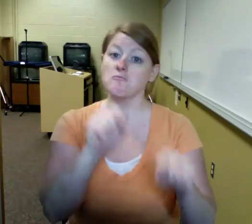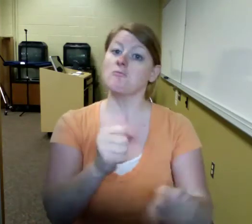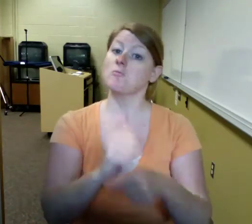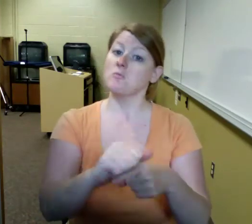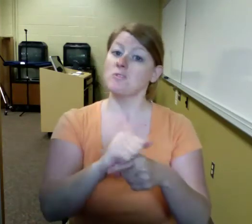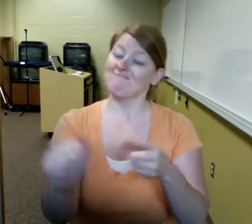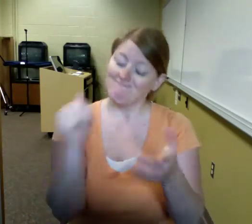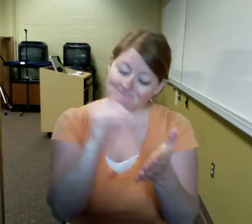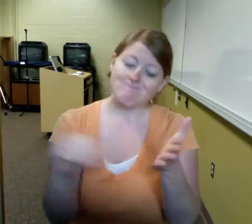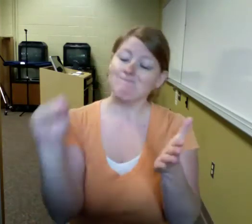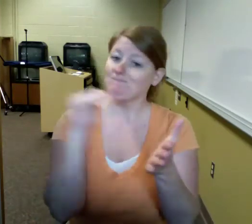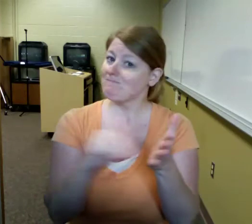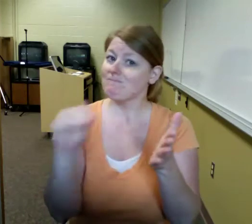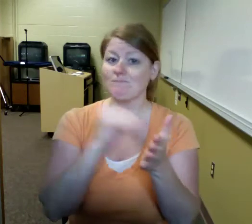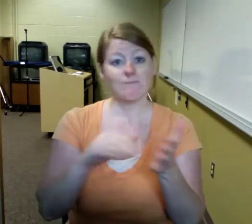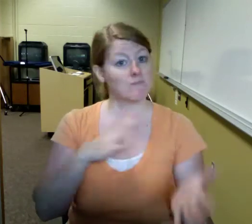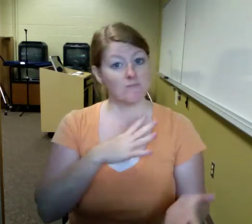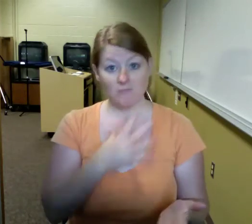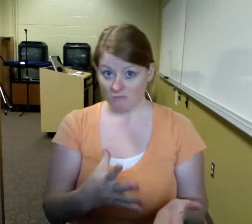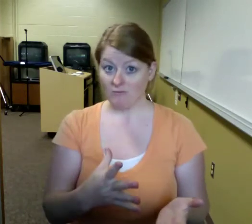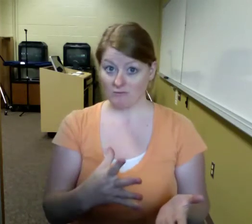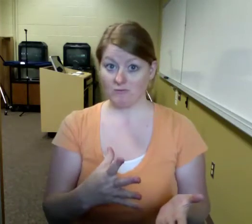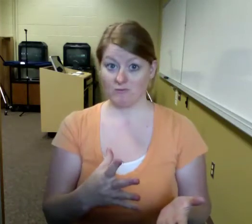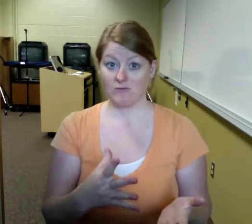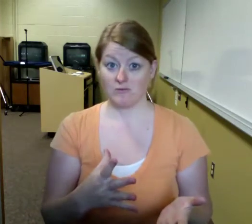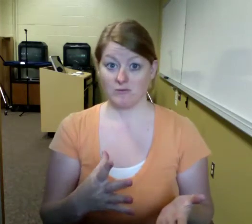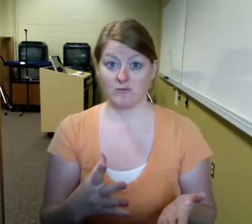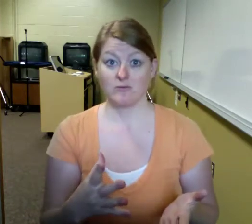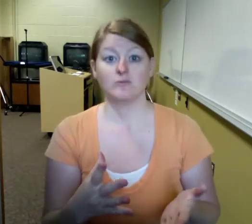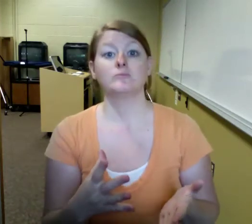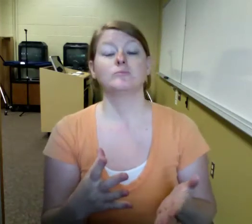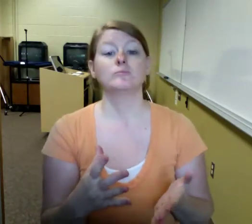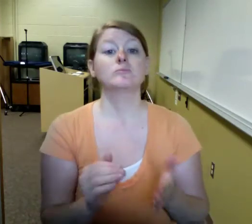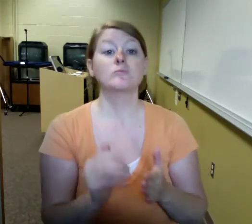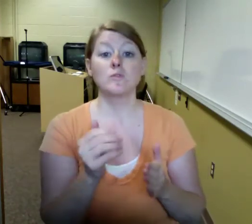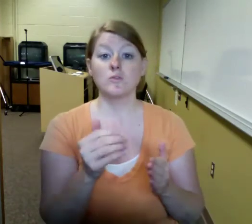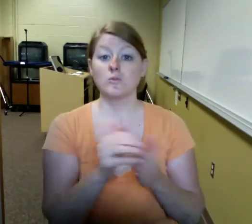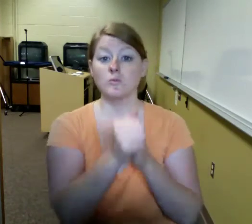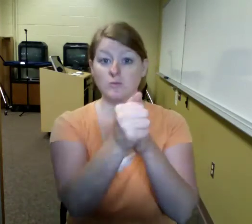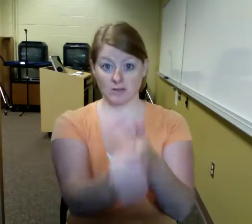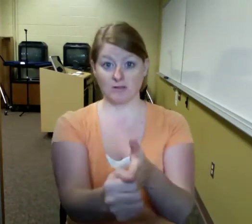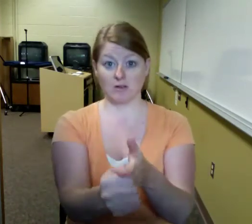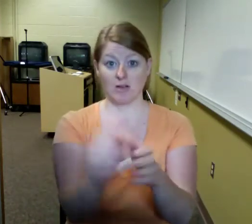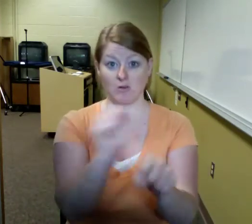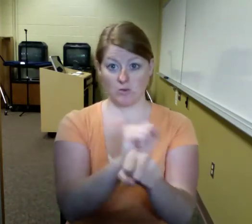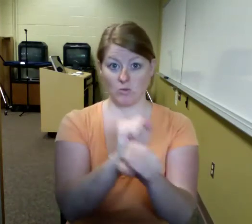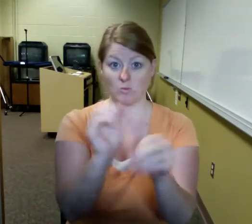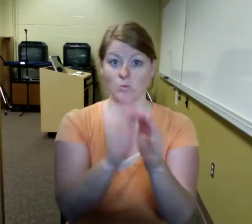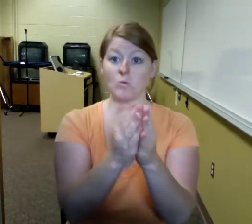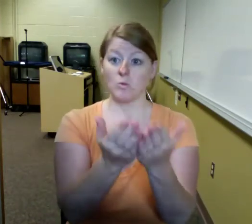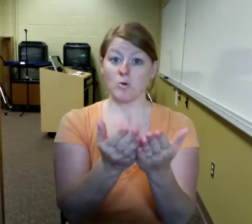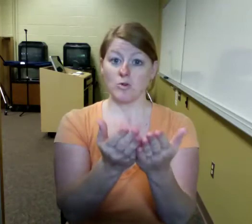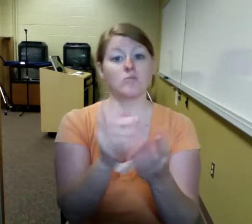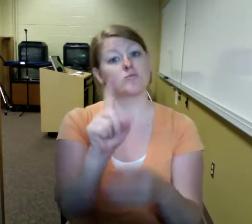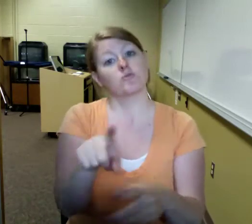activities will be guided by the workbook and the tasks you are required to complete. At the conclusion of your